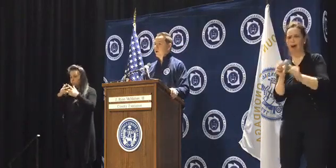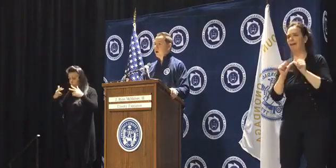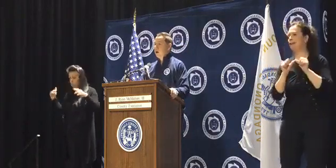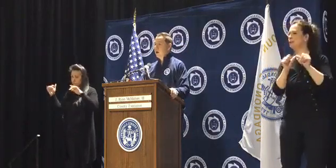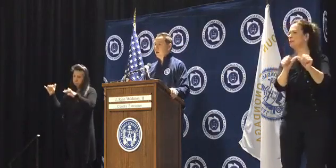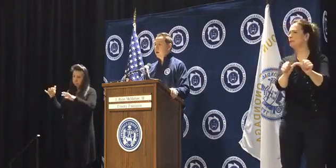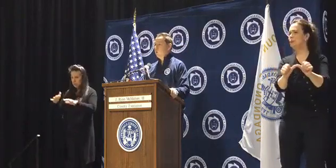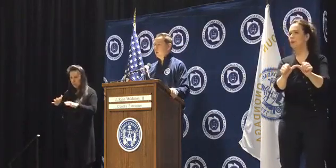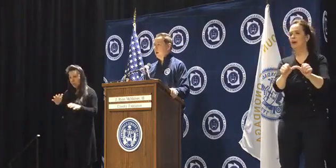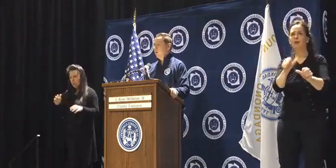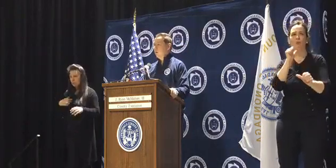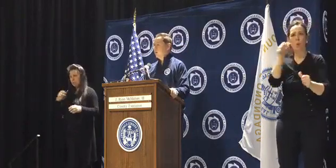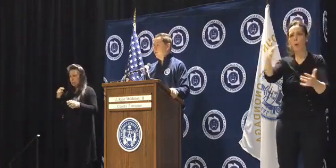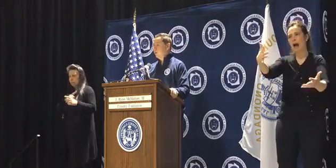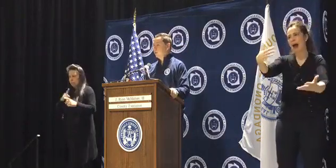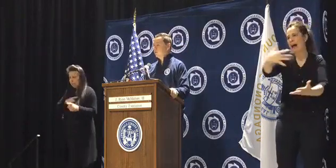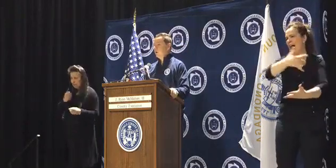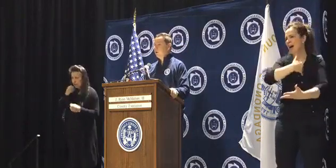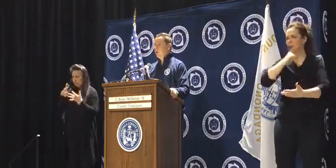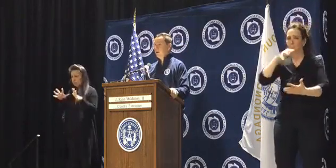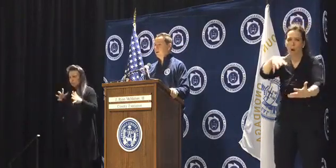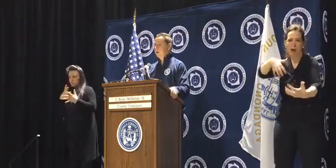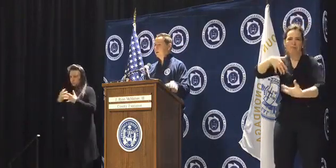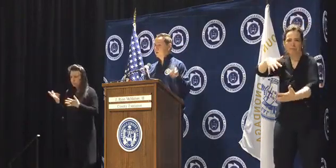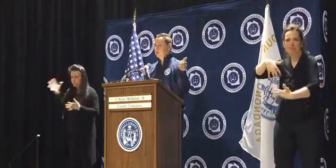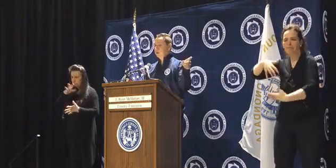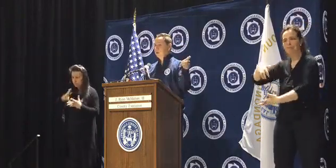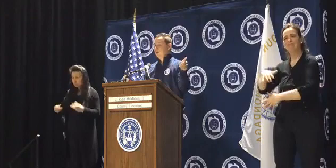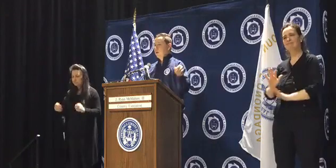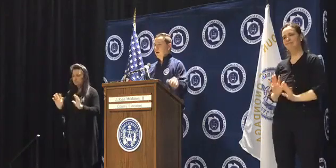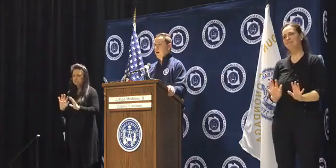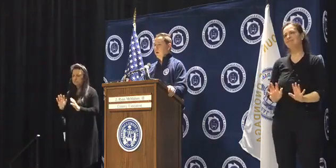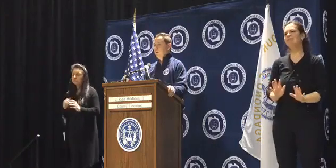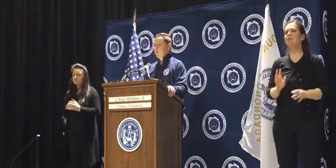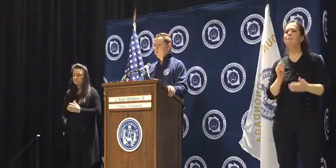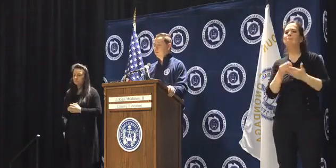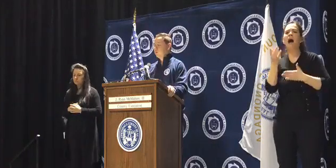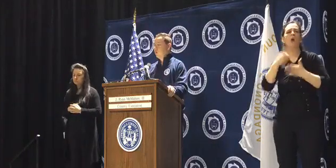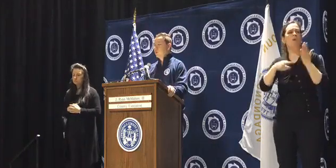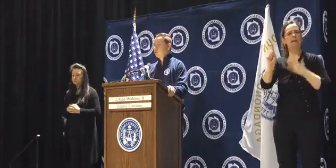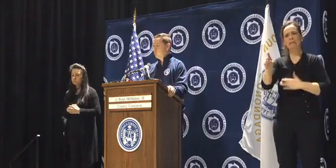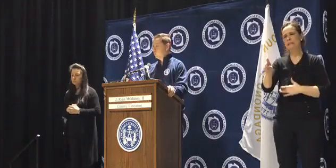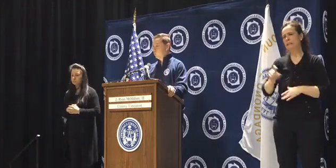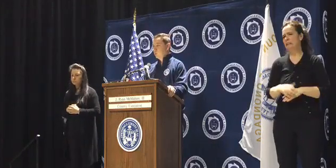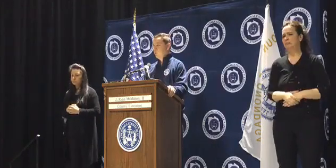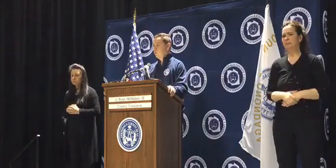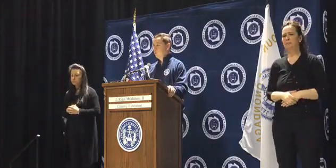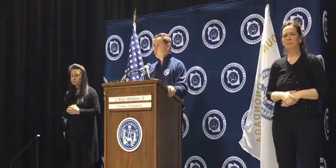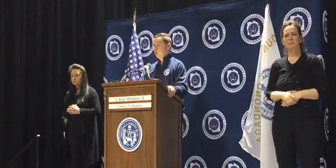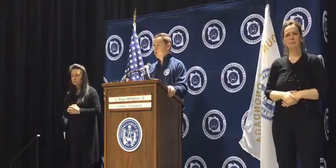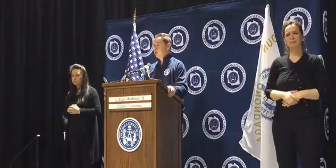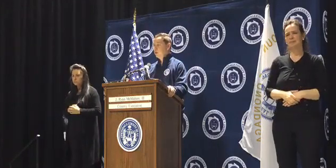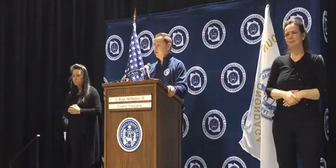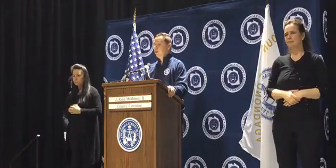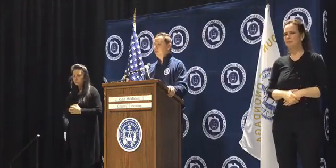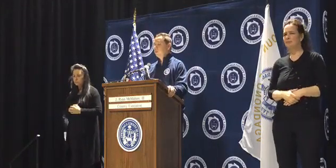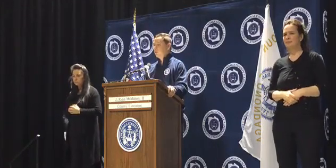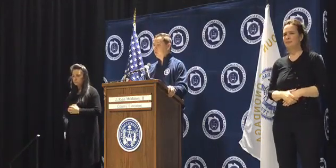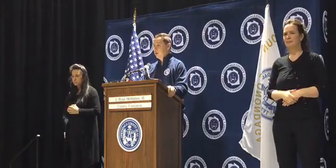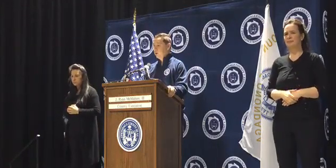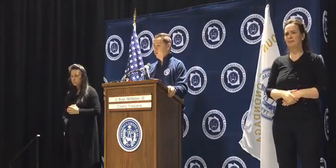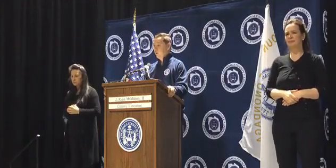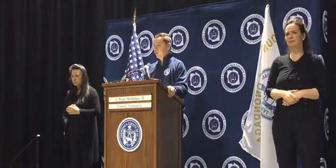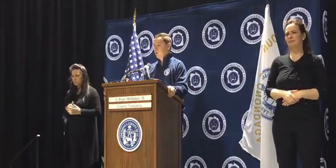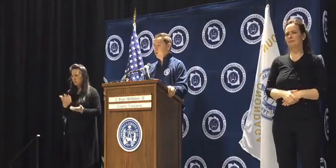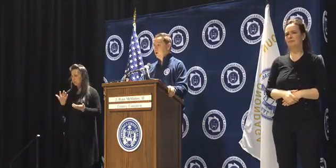shelves. And I have another call next week, but at the end of this week, there's no issue with the food supply chain. There's going to